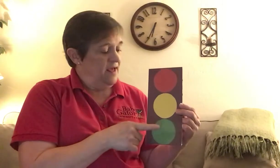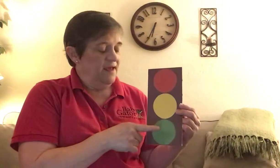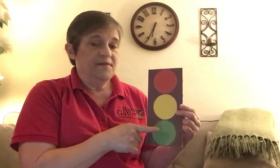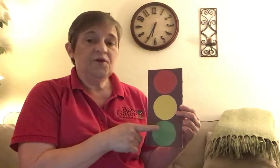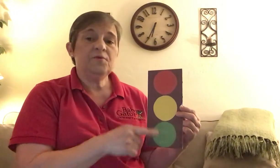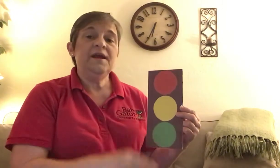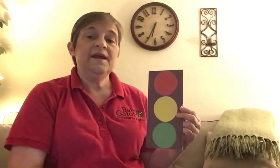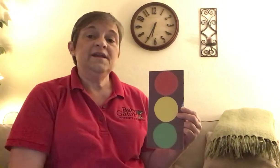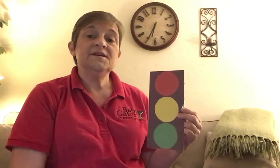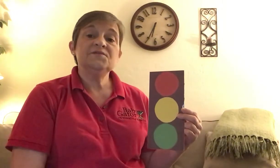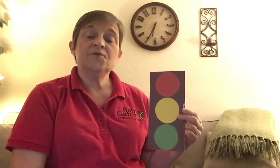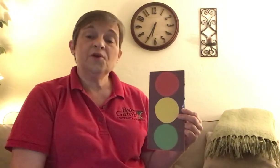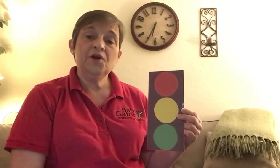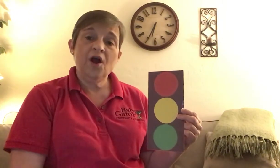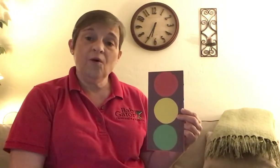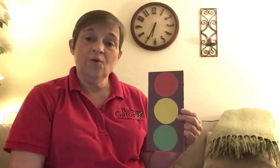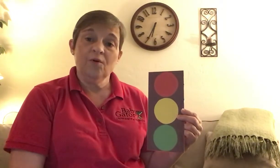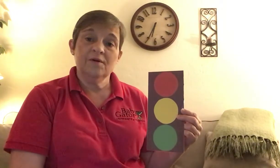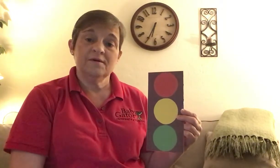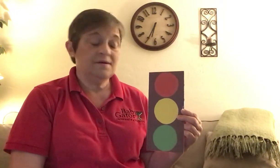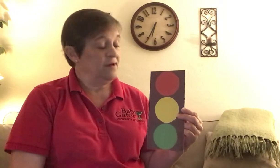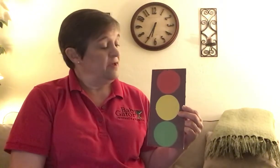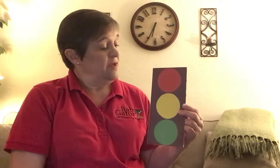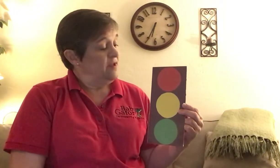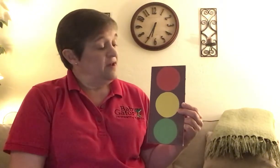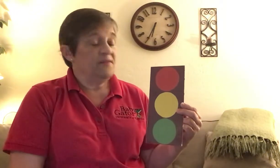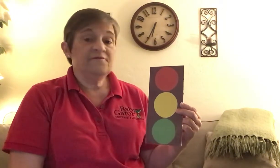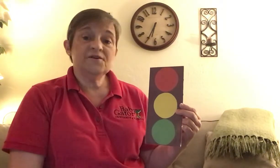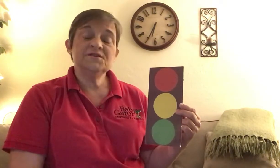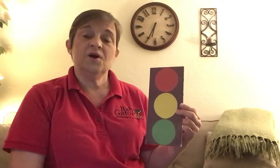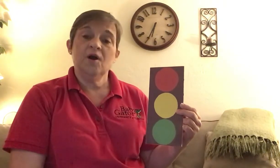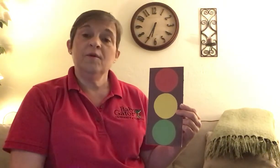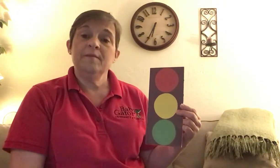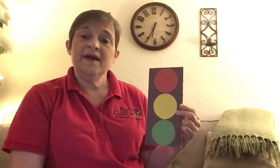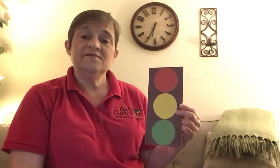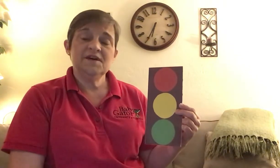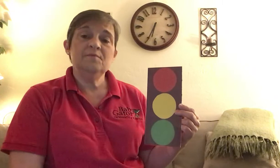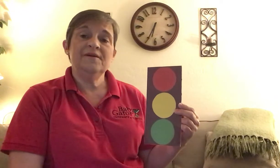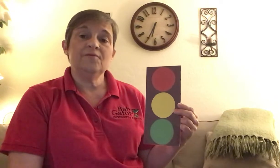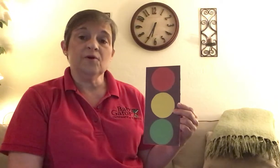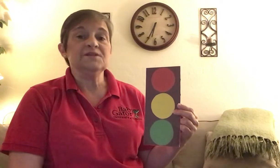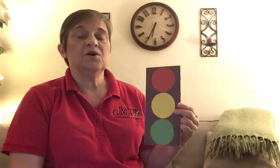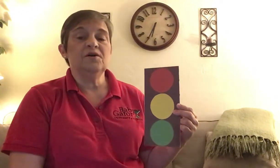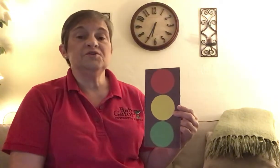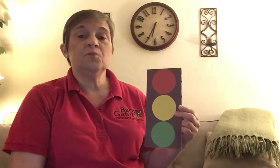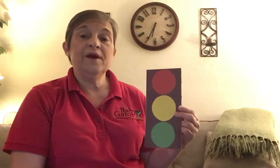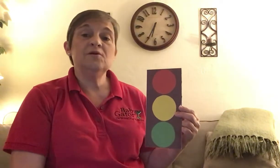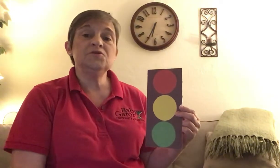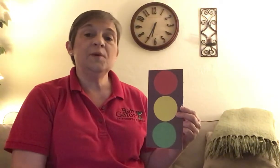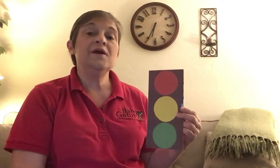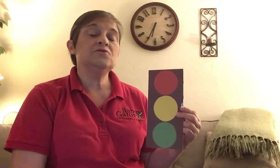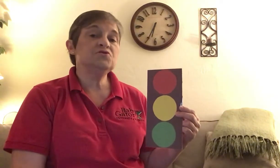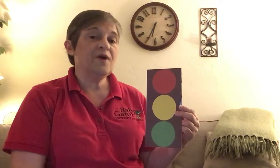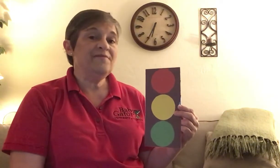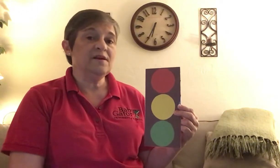and the green is for go. Now, the first song we may have done before, it's called Twinkle Twinkle Traffic